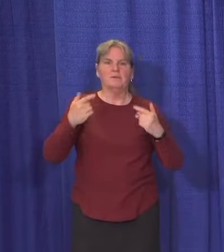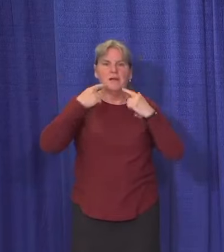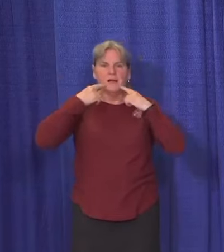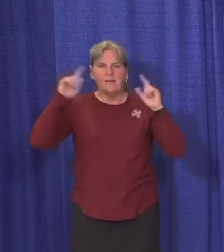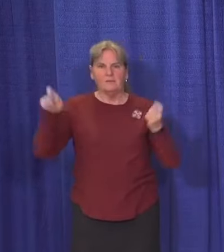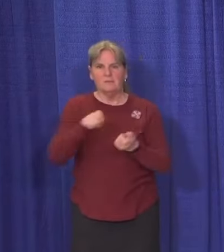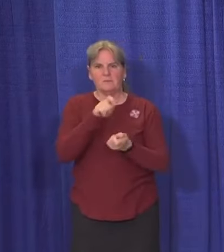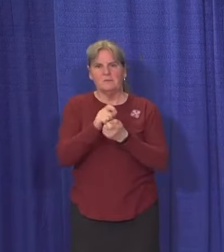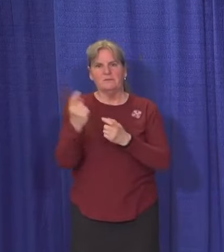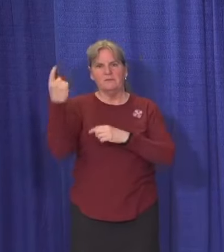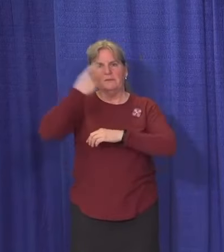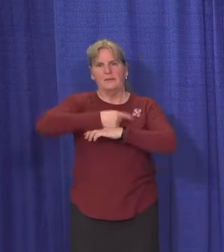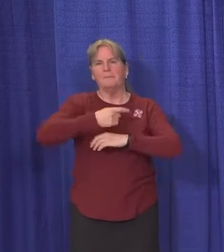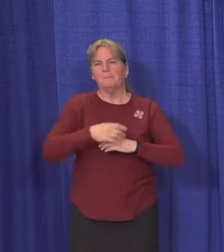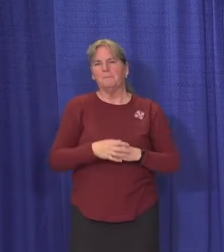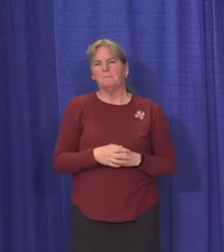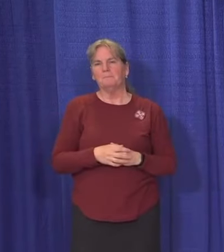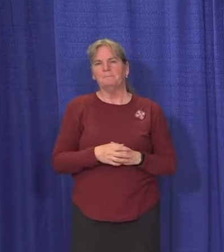actual dates.